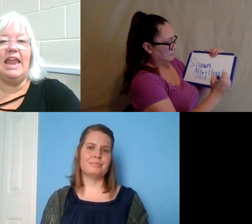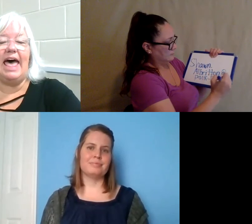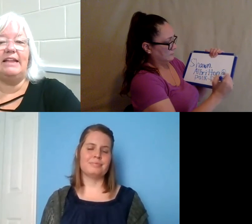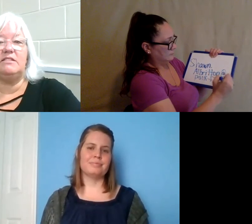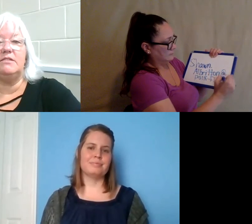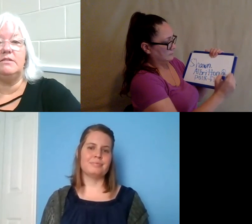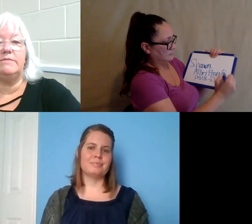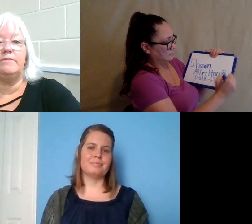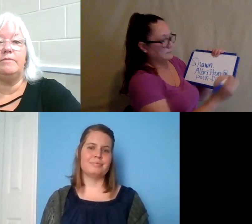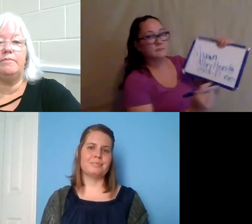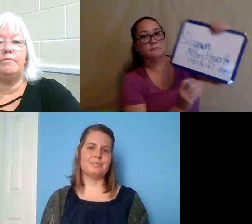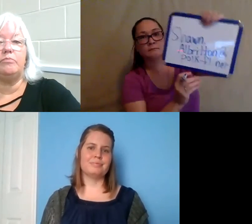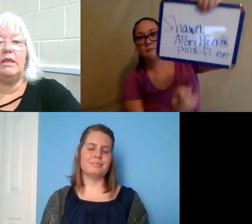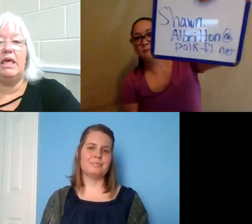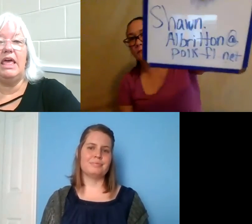polk-fl.net.